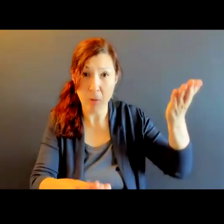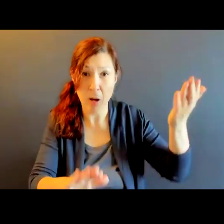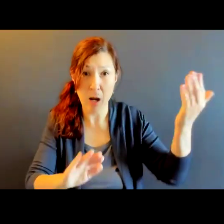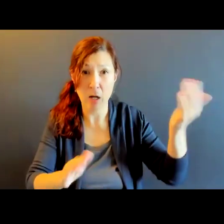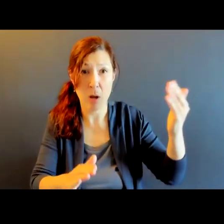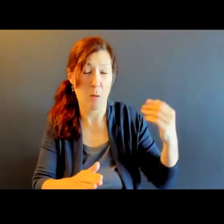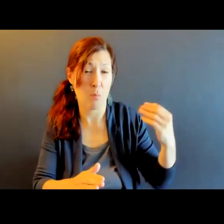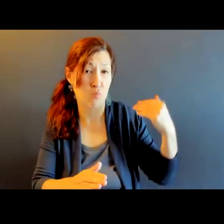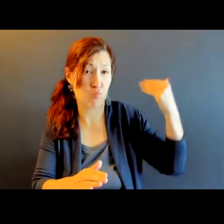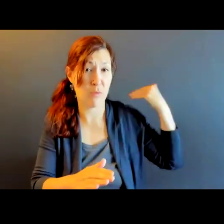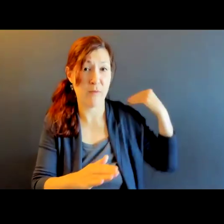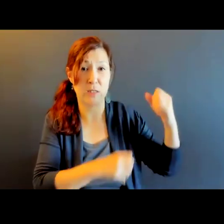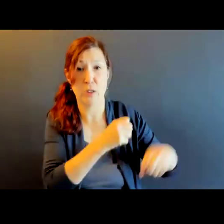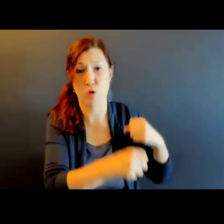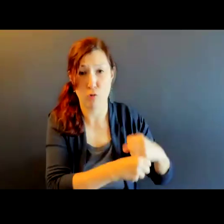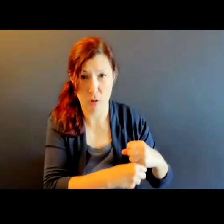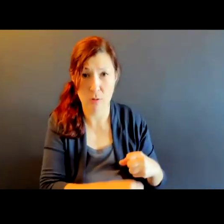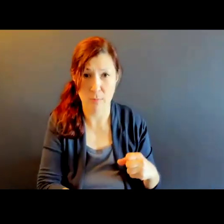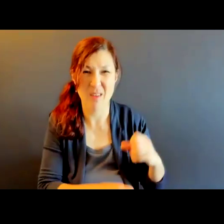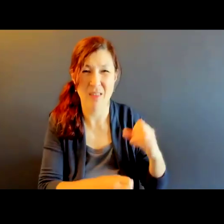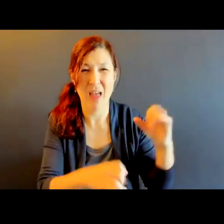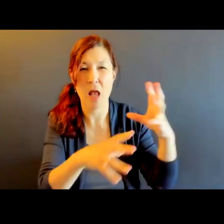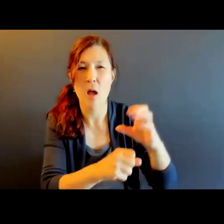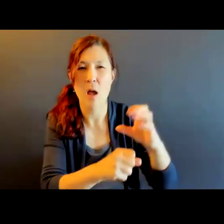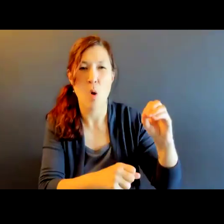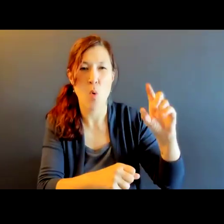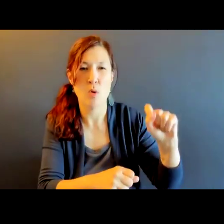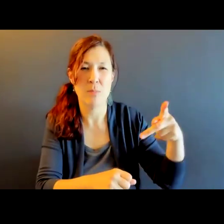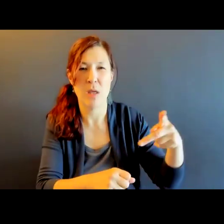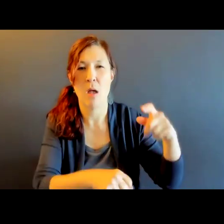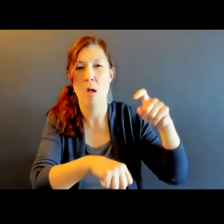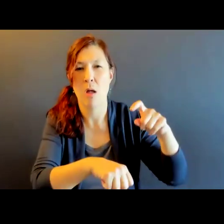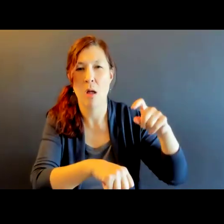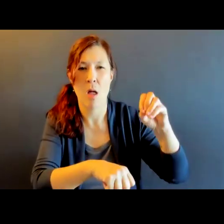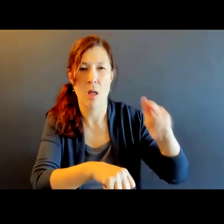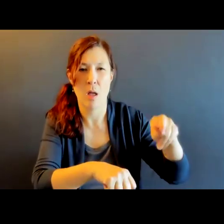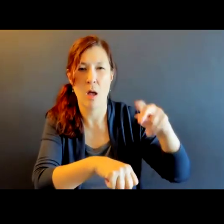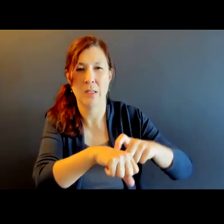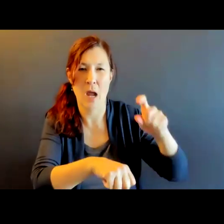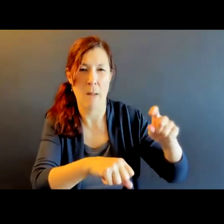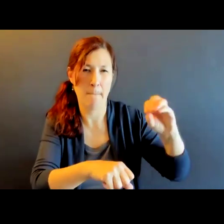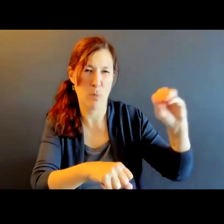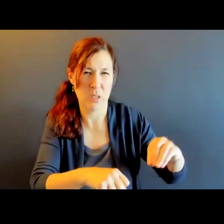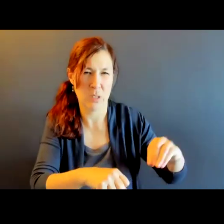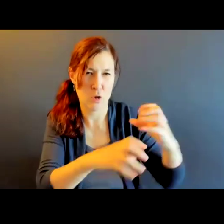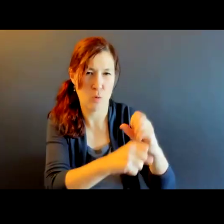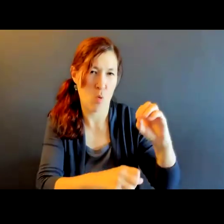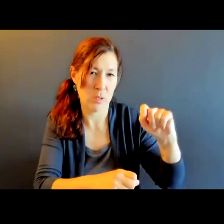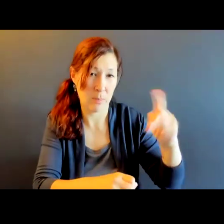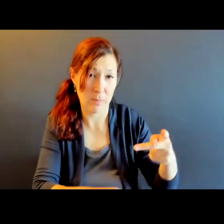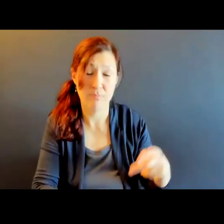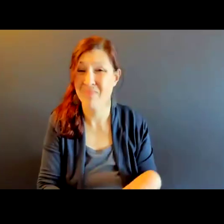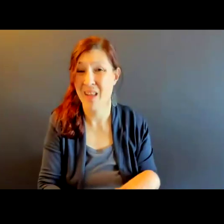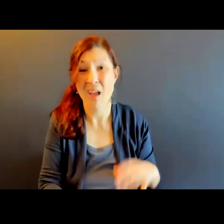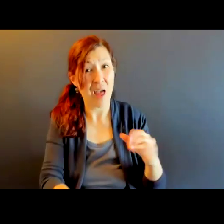on-time percentage. And it's a reminder that this is about continuous progress. And what I'm most proud